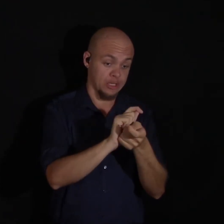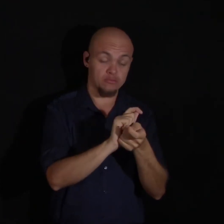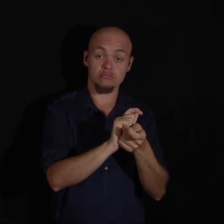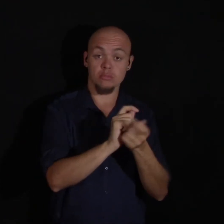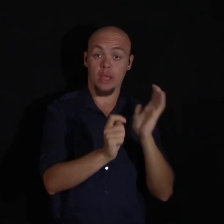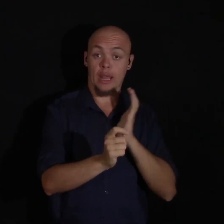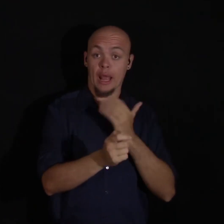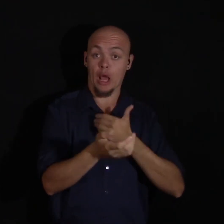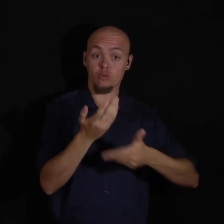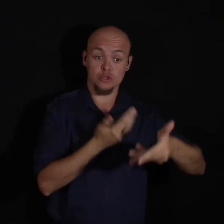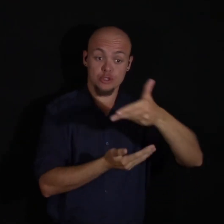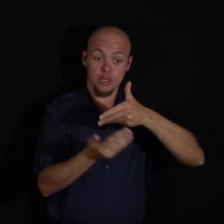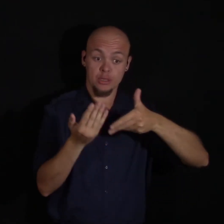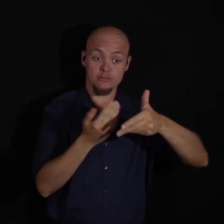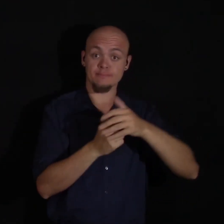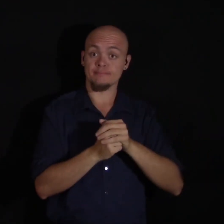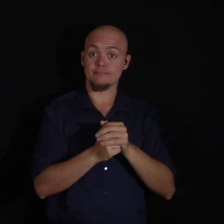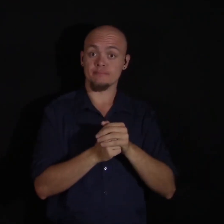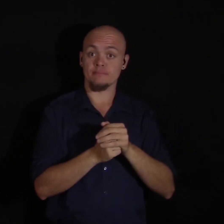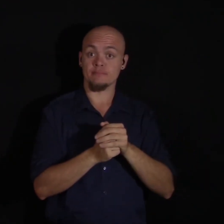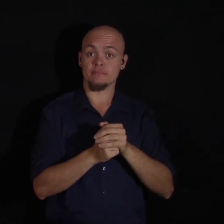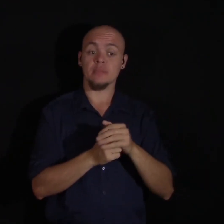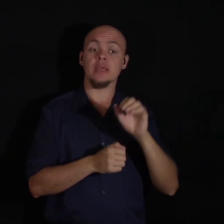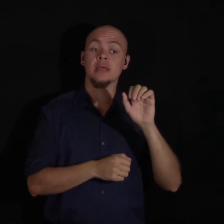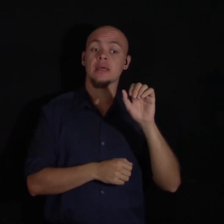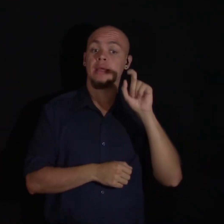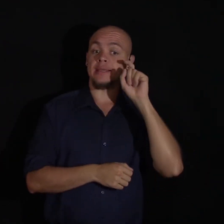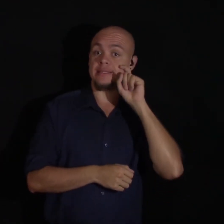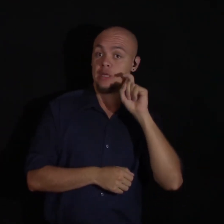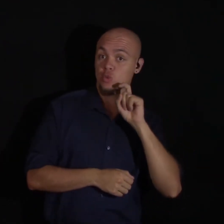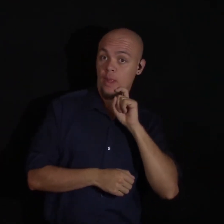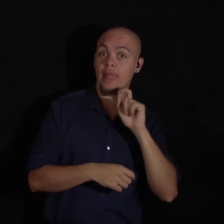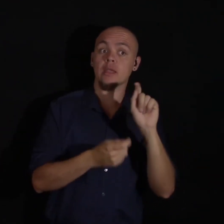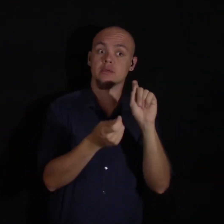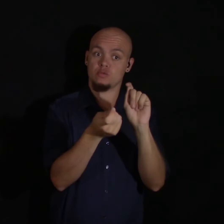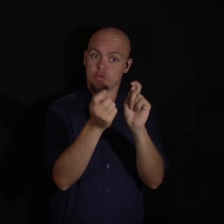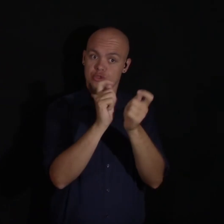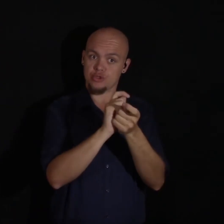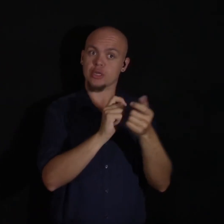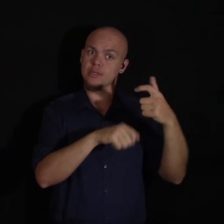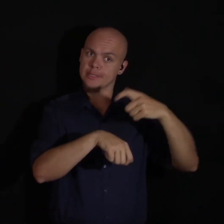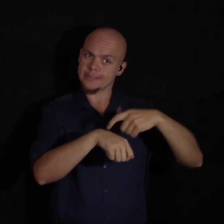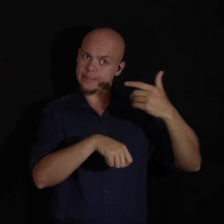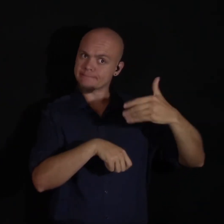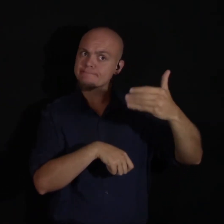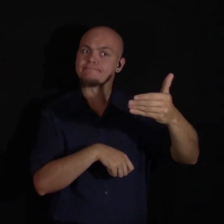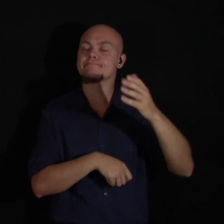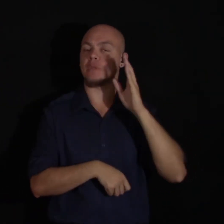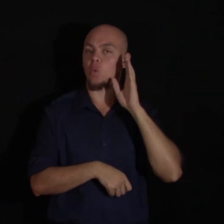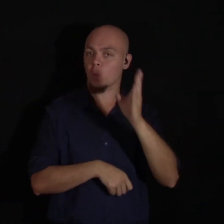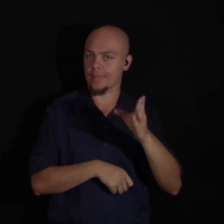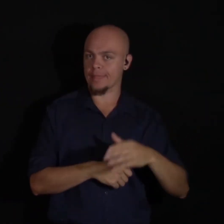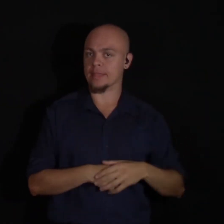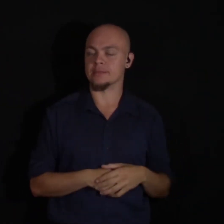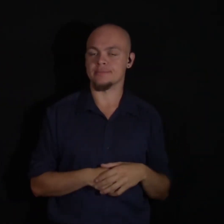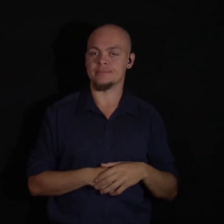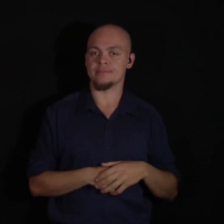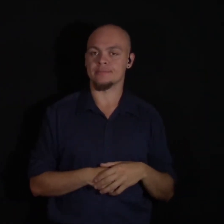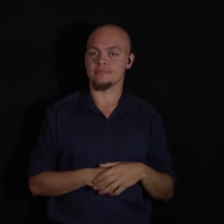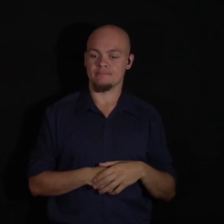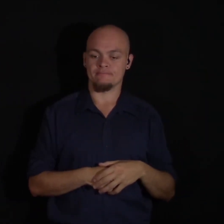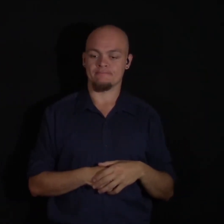society, surely manifestations of sexuality will also change over time. The